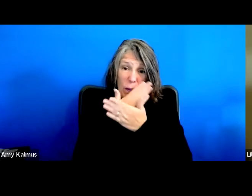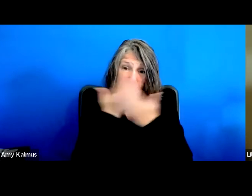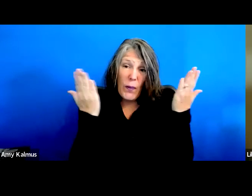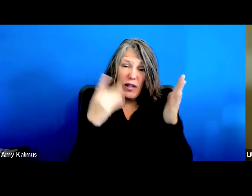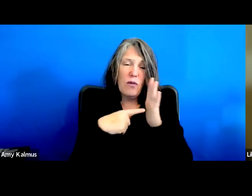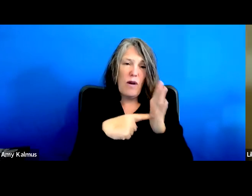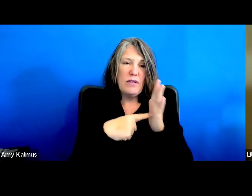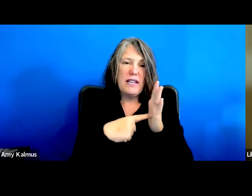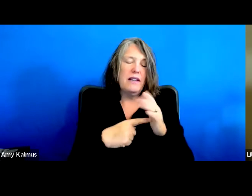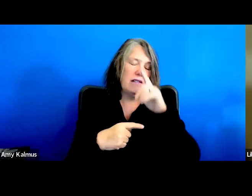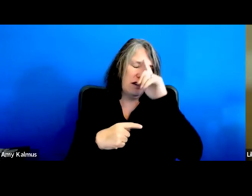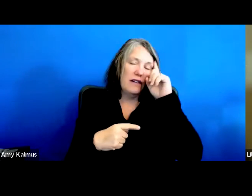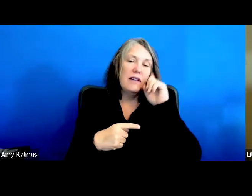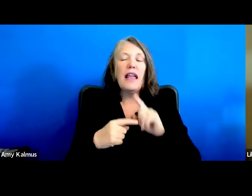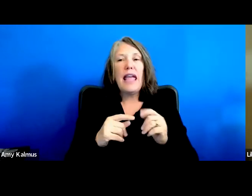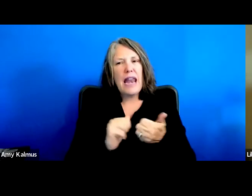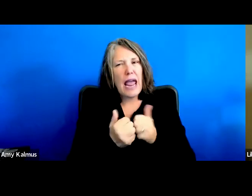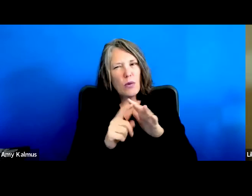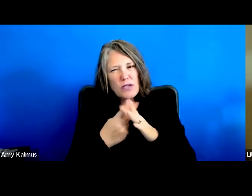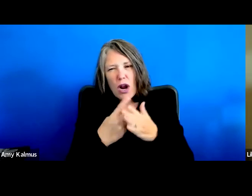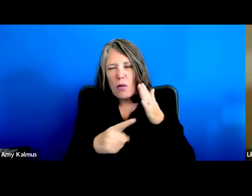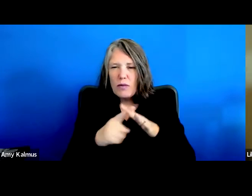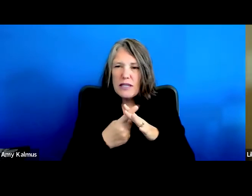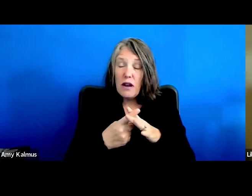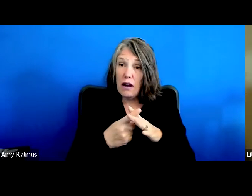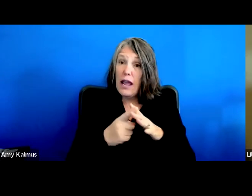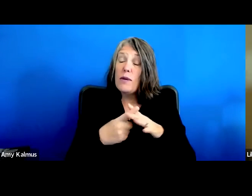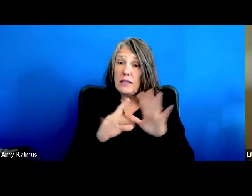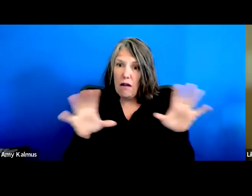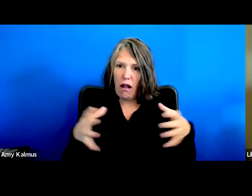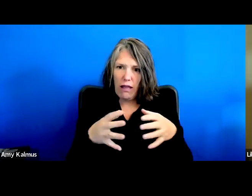and what do we start doing? And what we start doing is collectively start